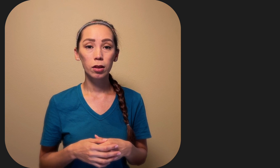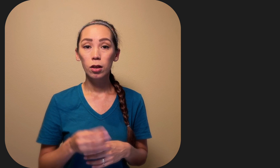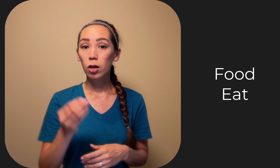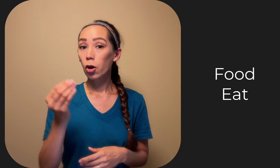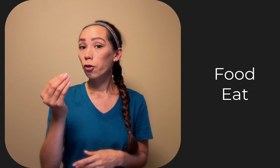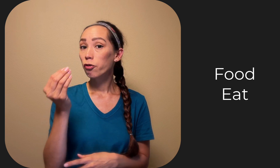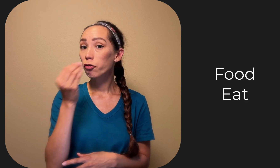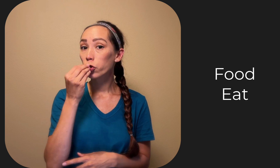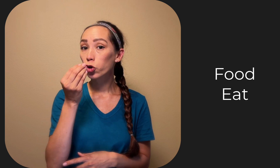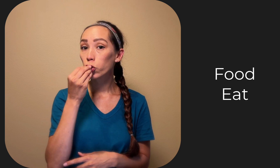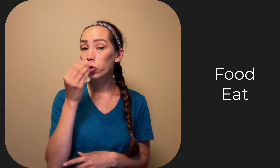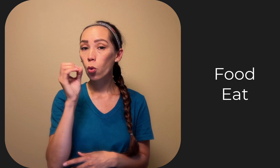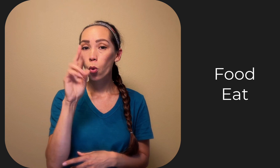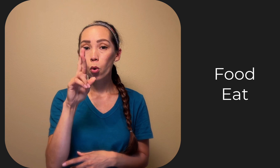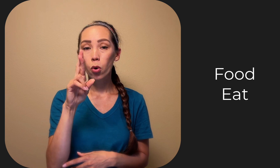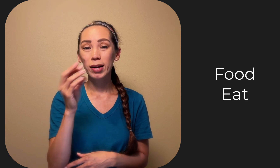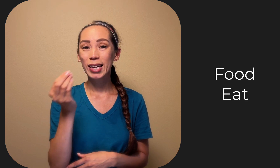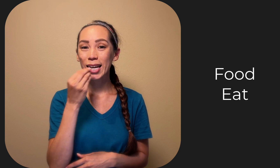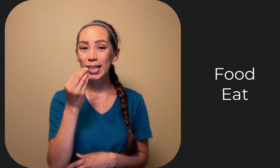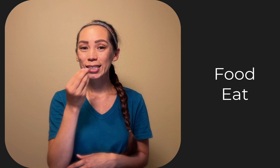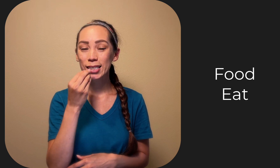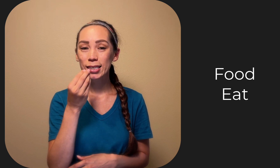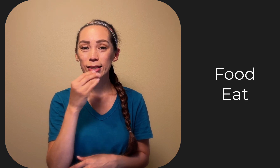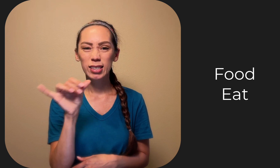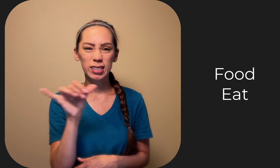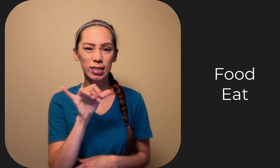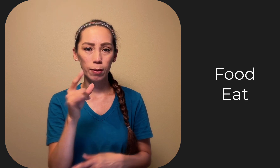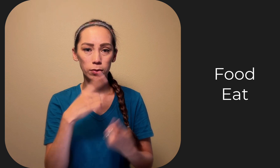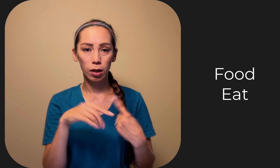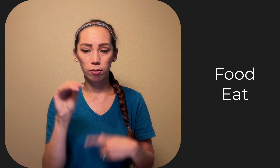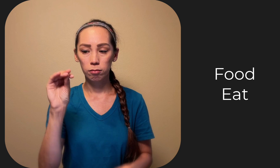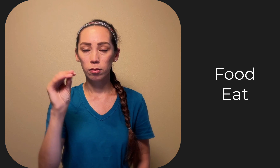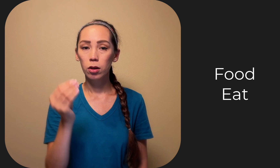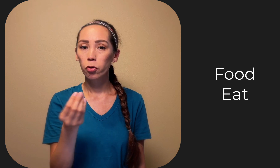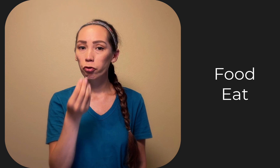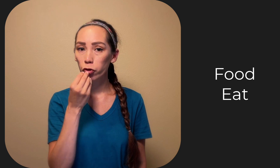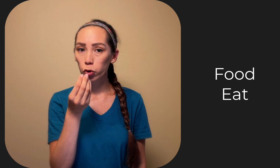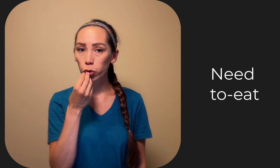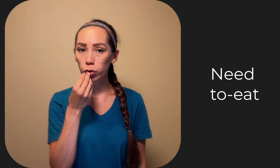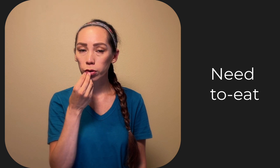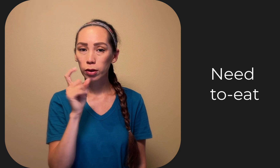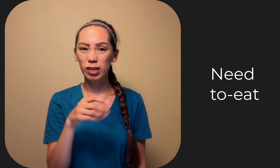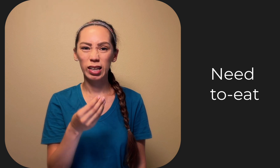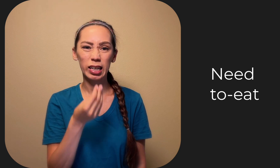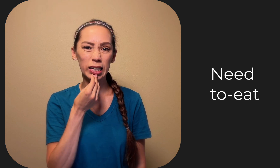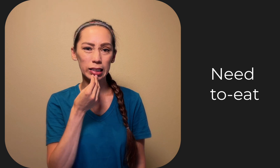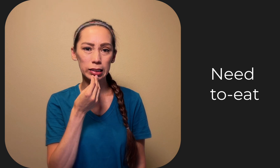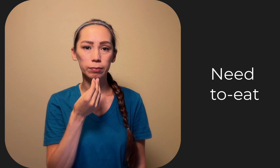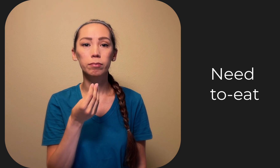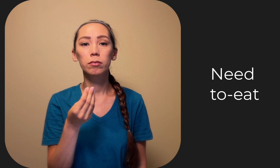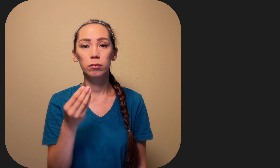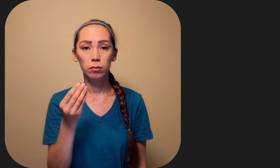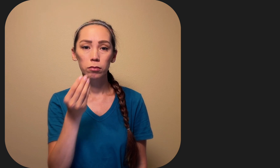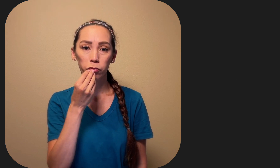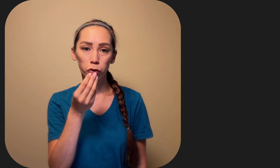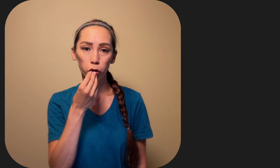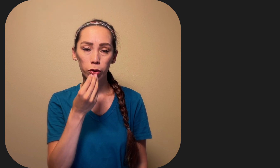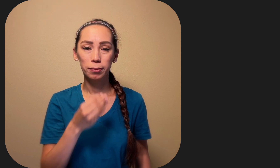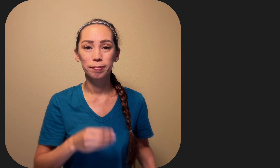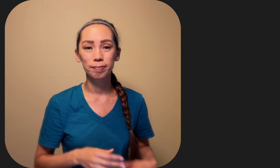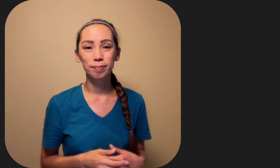The sign for food or eat. You would just use this hand shape, food or eat.